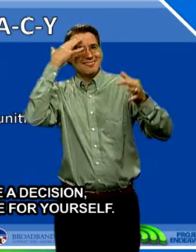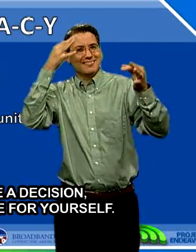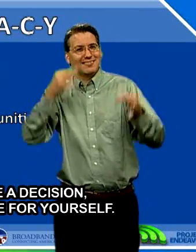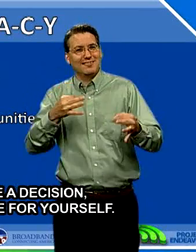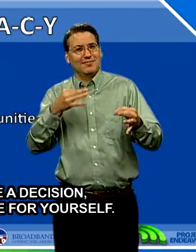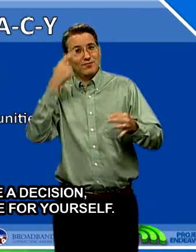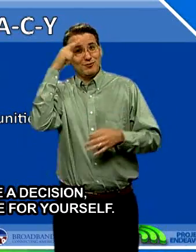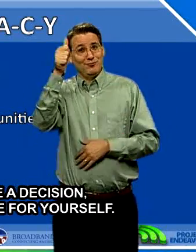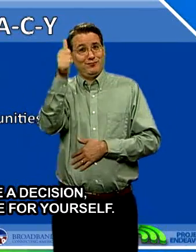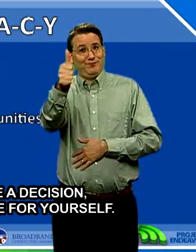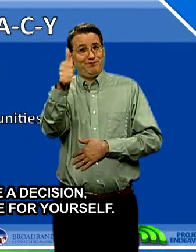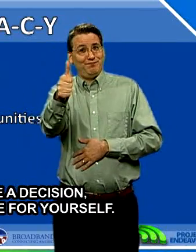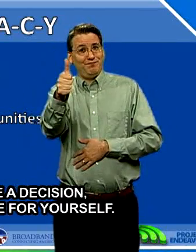to decide for yourself.